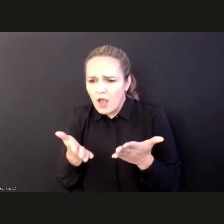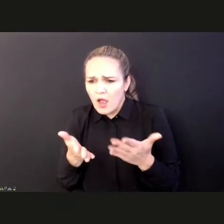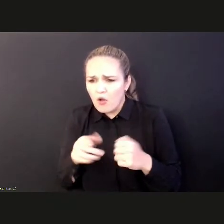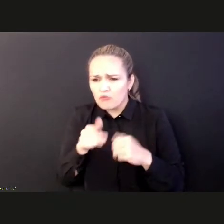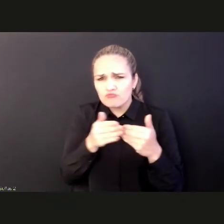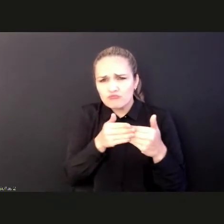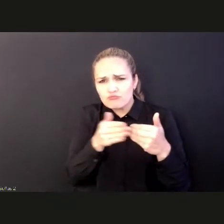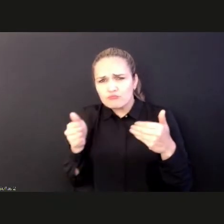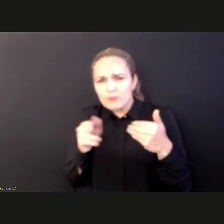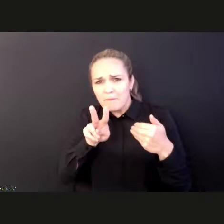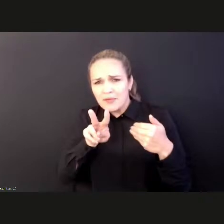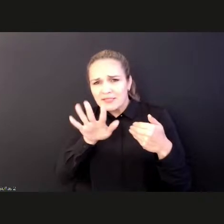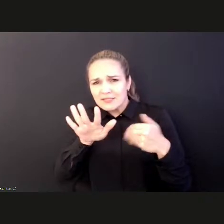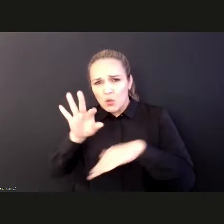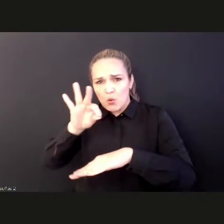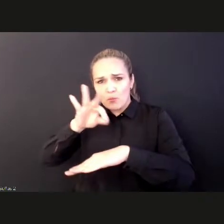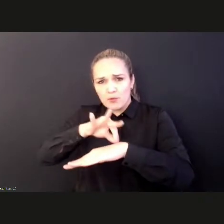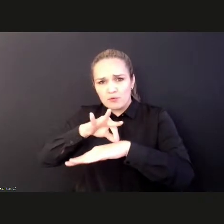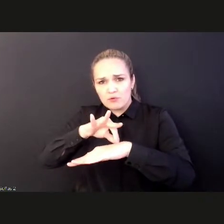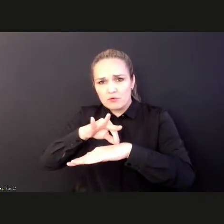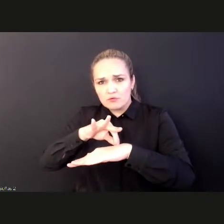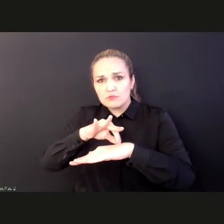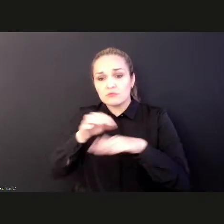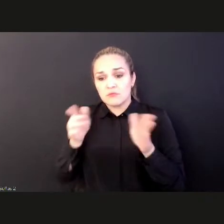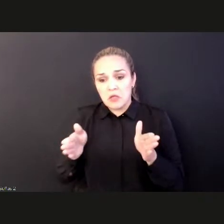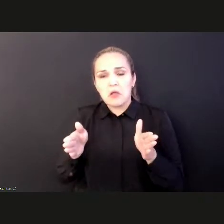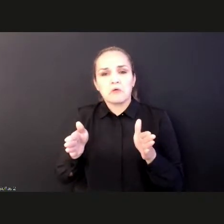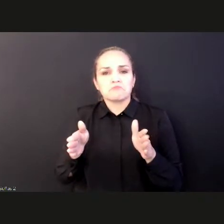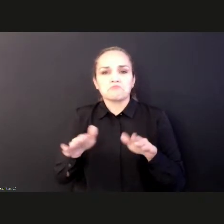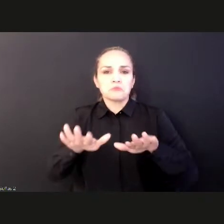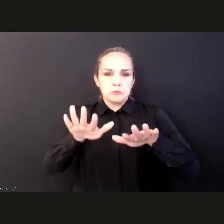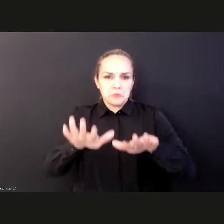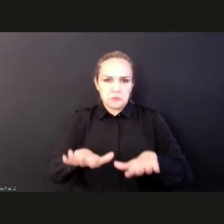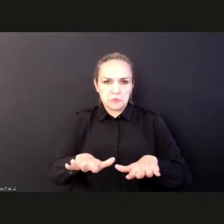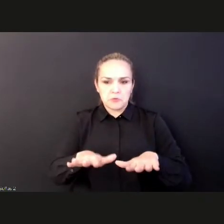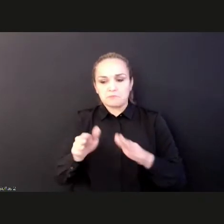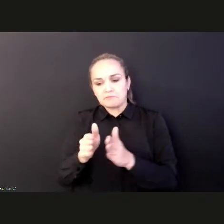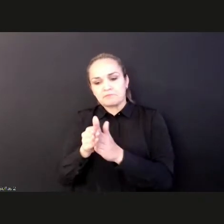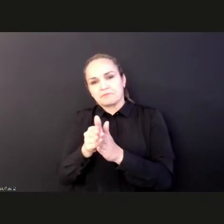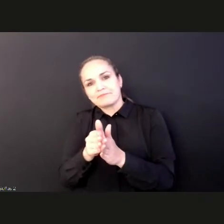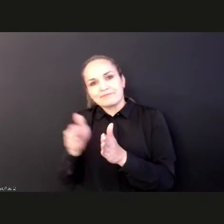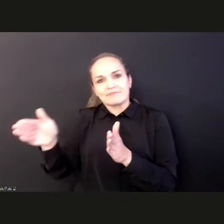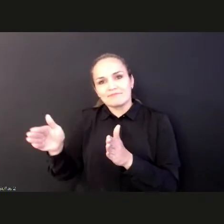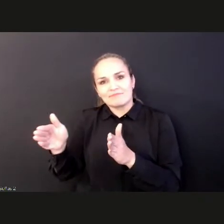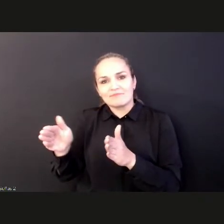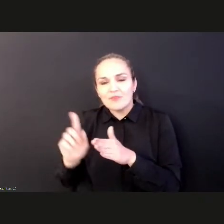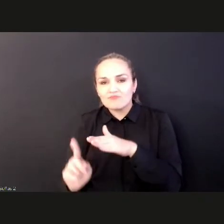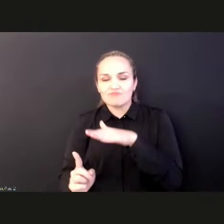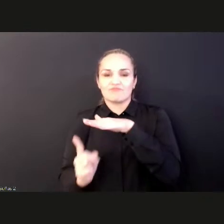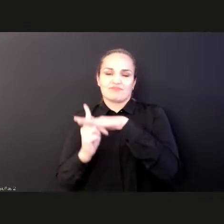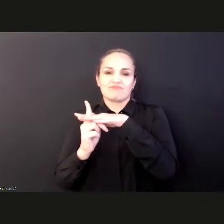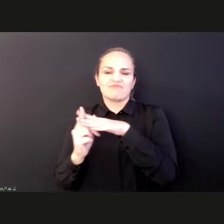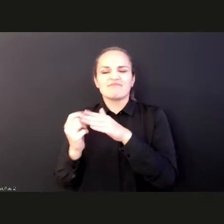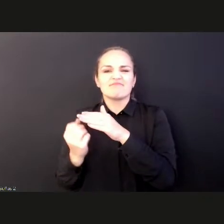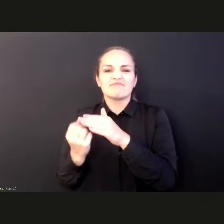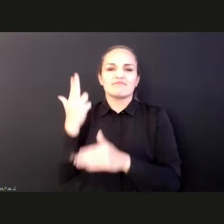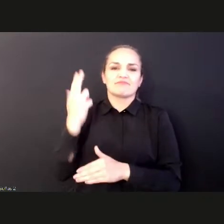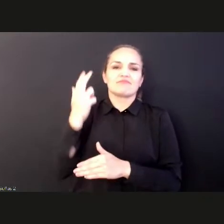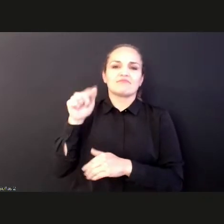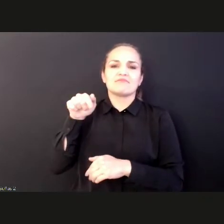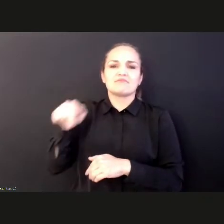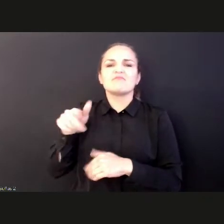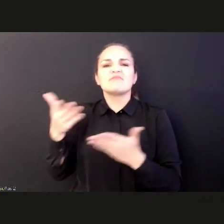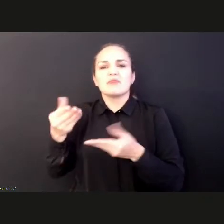promote the participation of developing countries in IT-enabled services trade. I thank you all very much, and I hope you